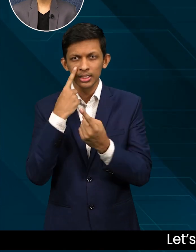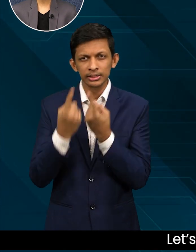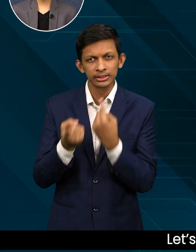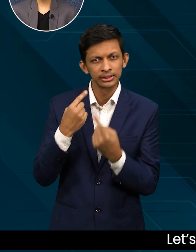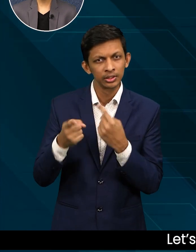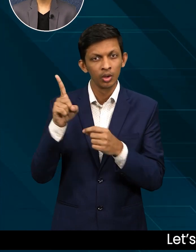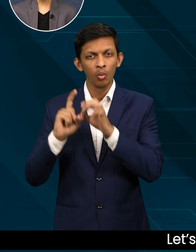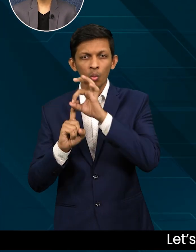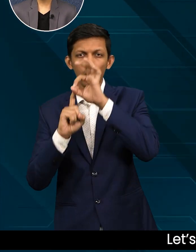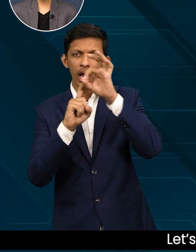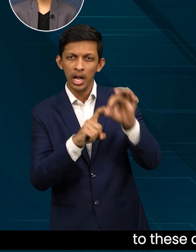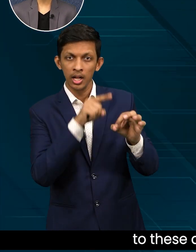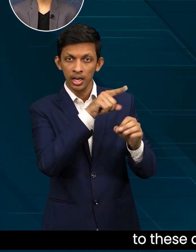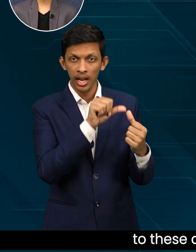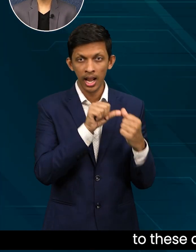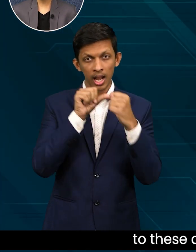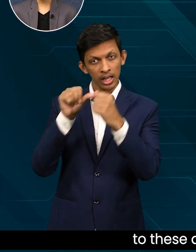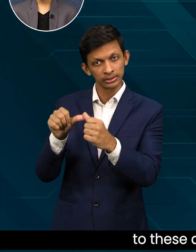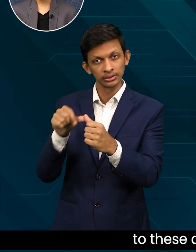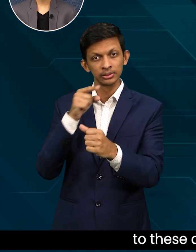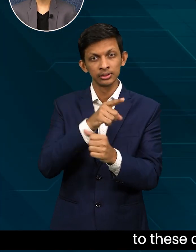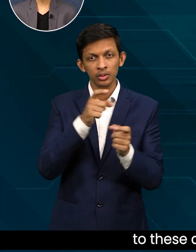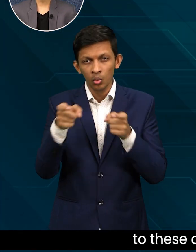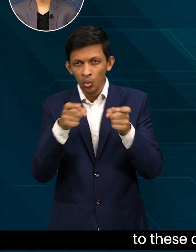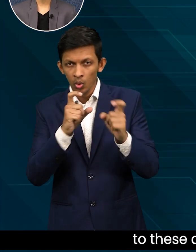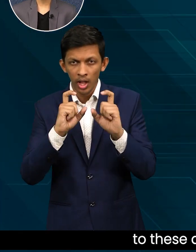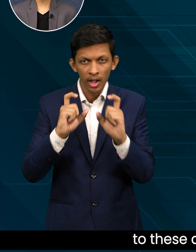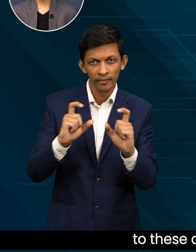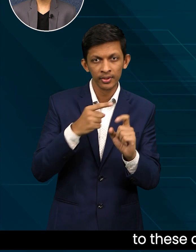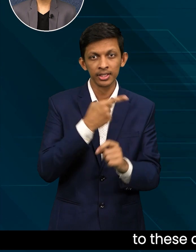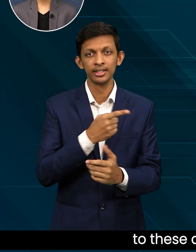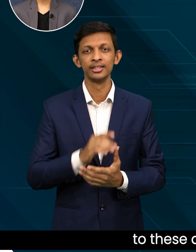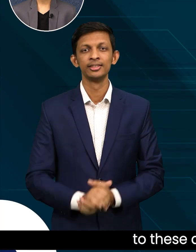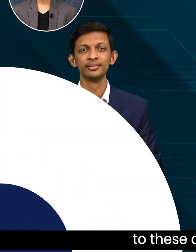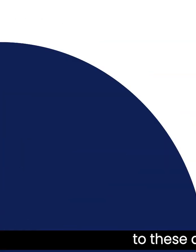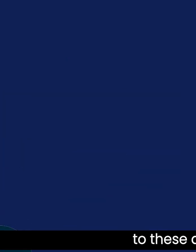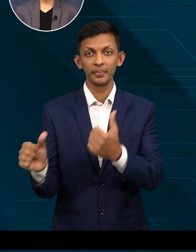Let's get searching for answers to these questions in a scientific manner.